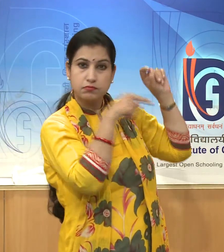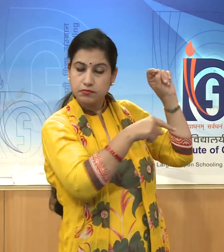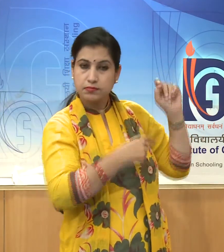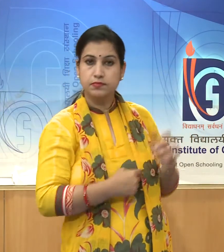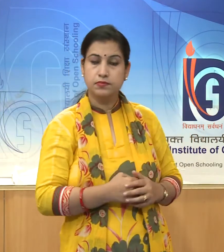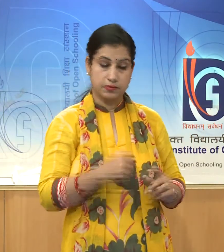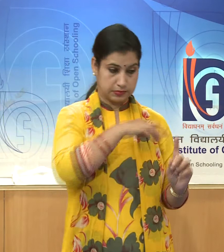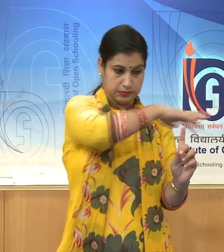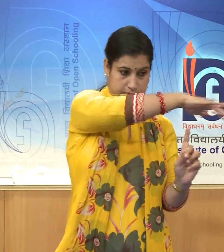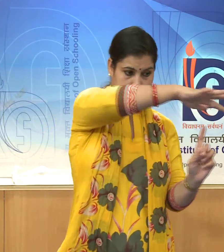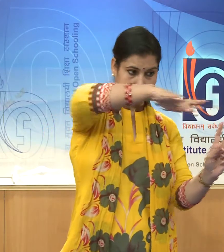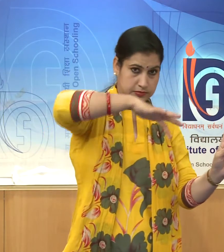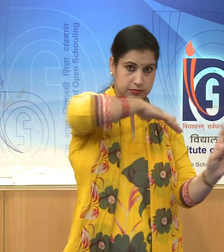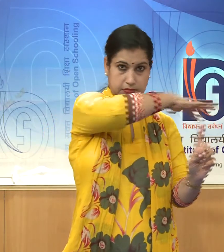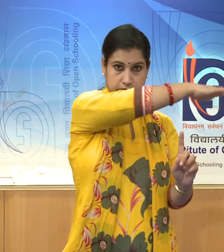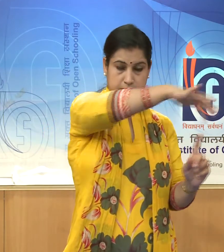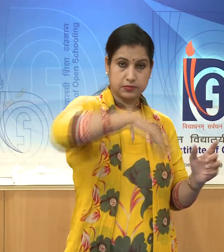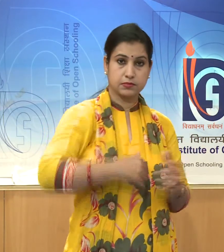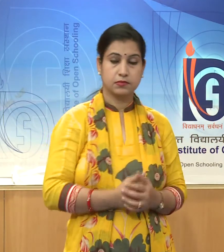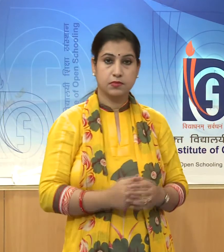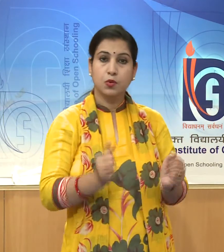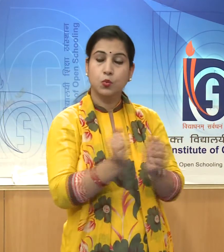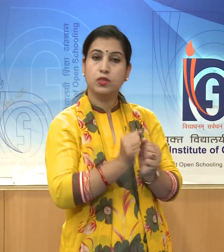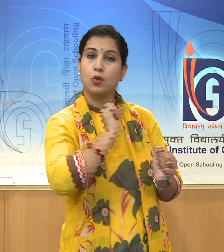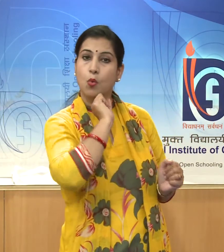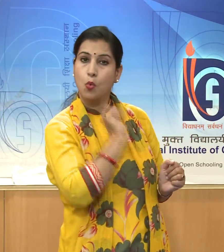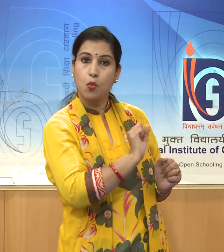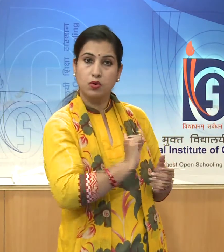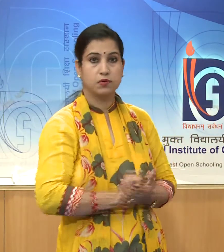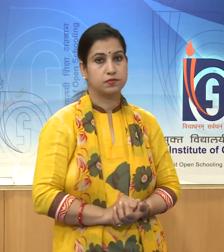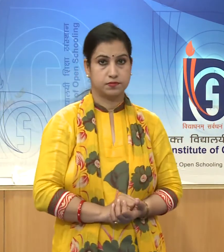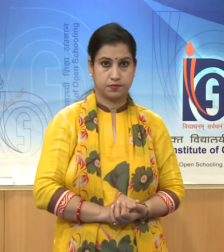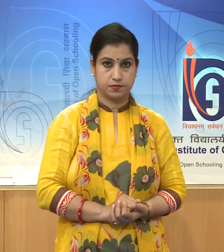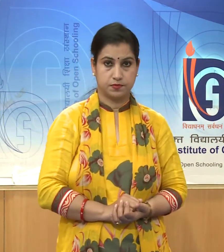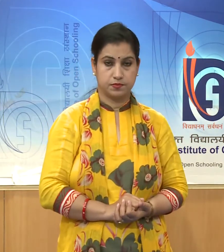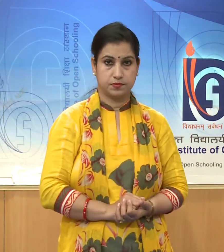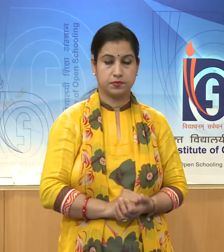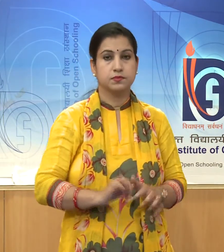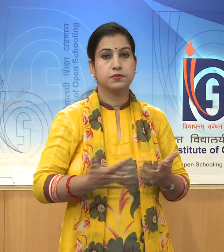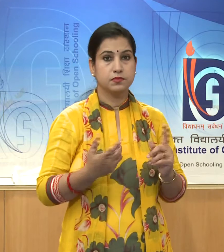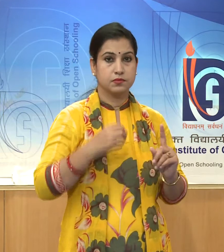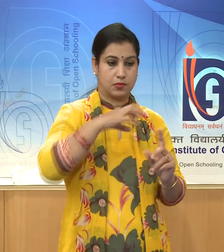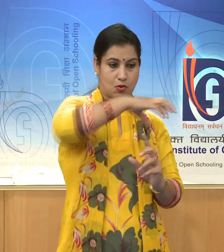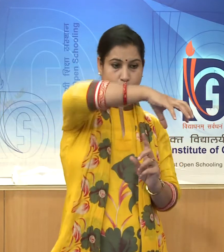are surrounded with their own orbit of